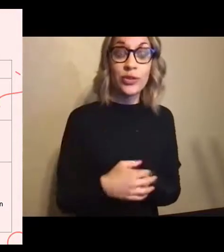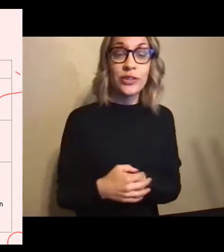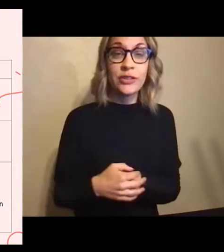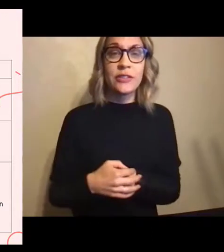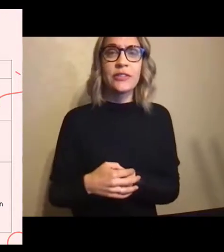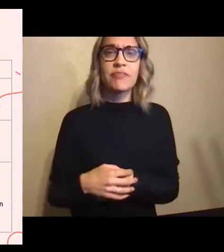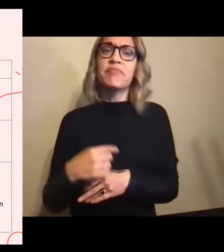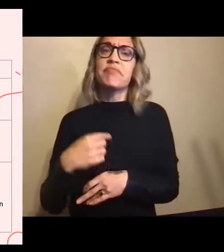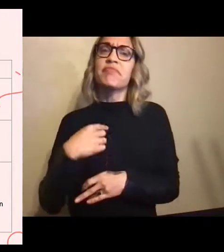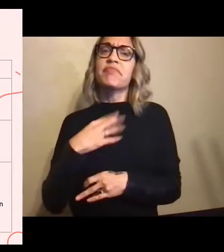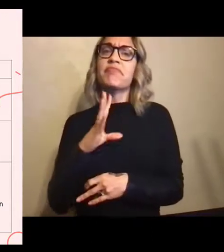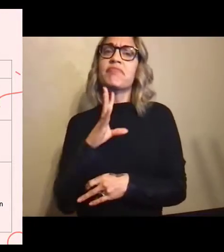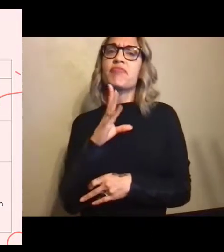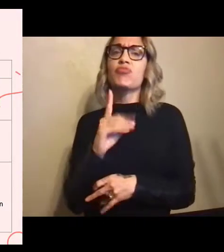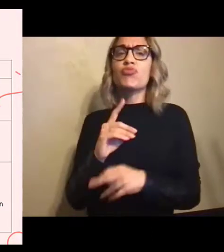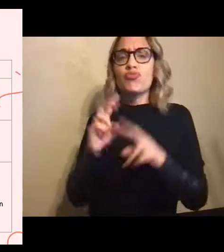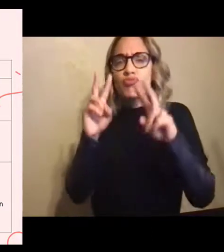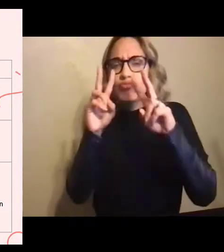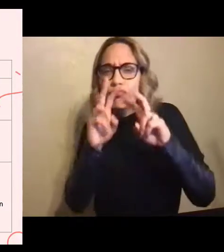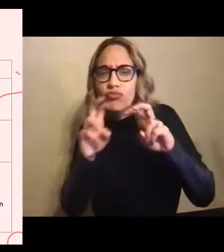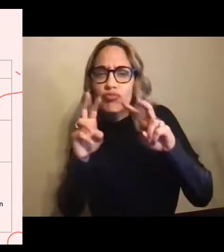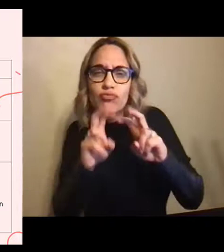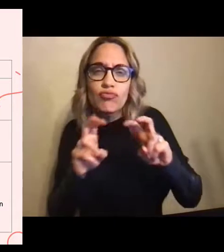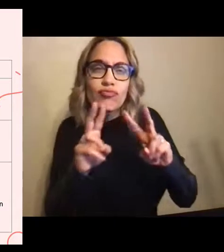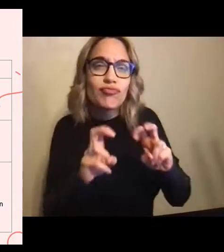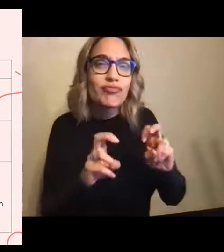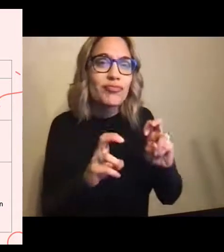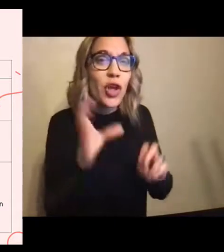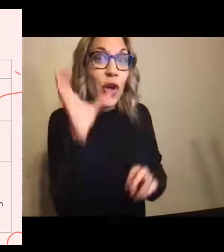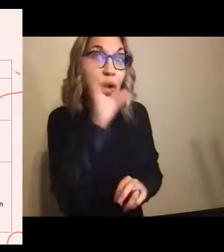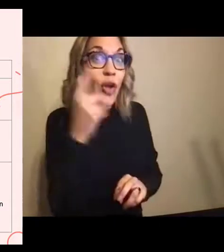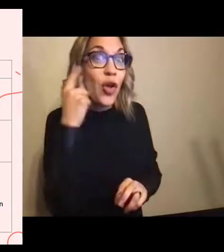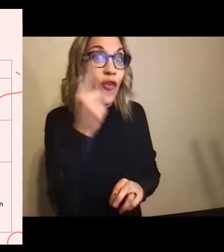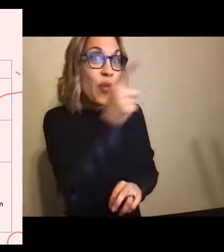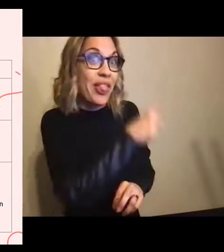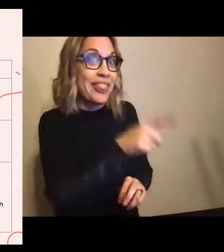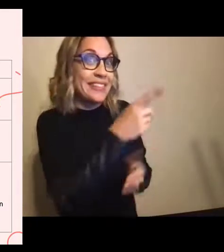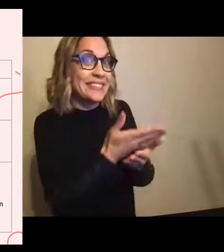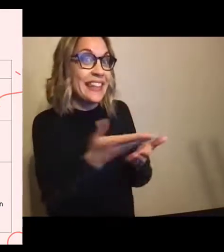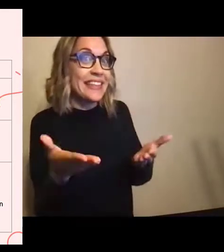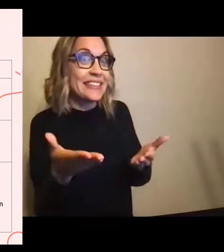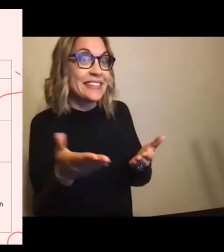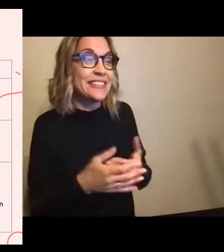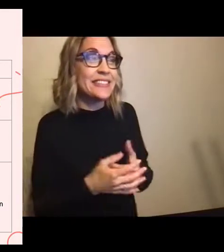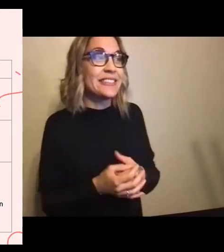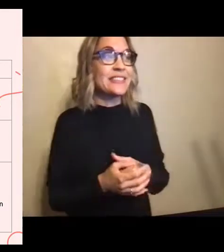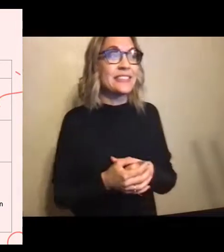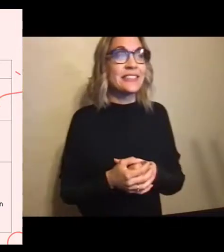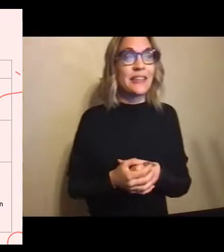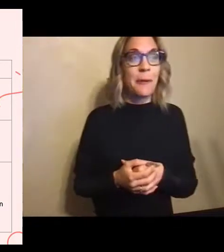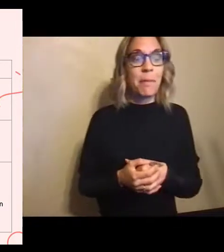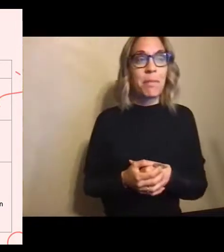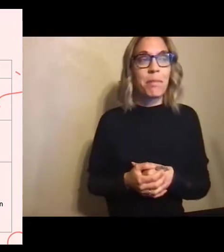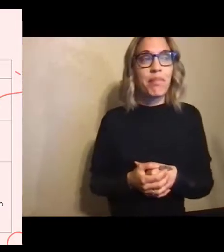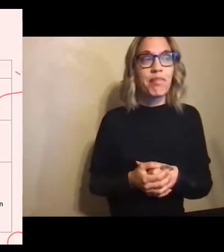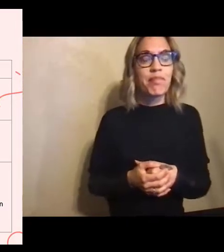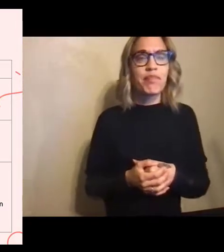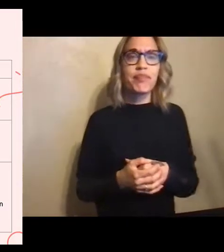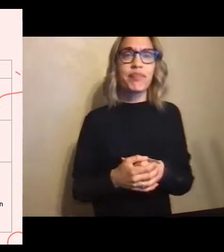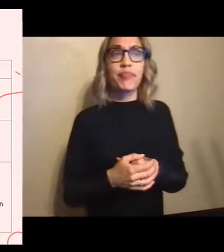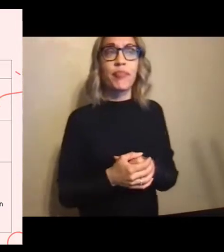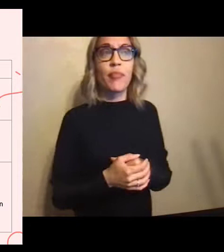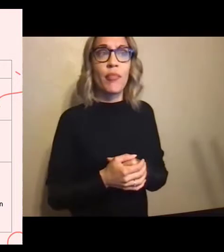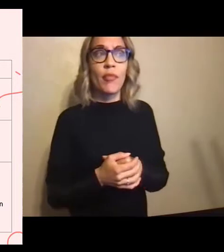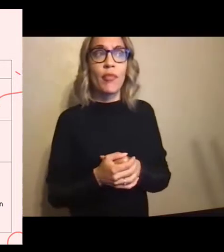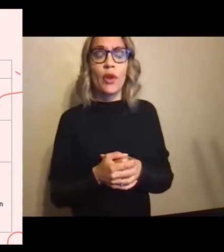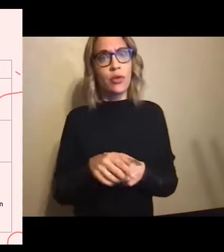So if I were your business coach, I would do an analysis on your time management